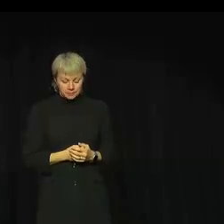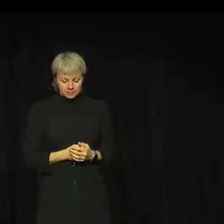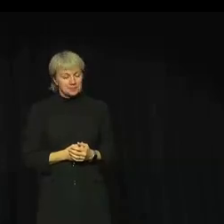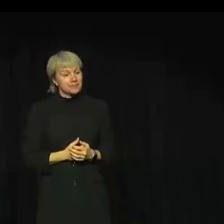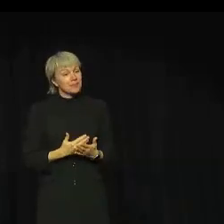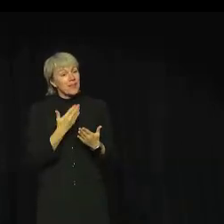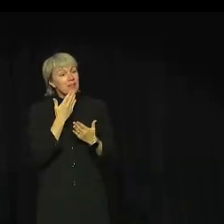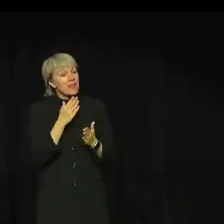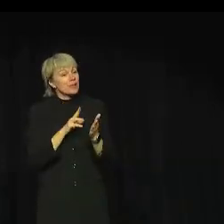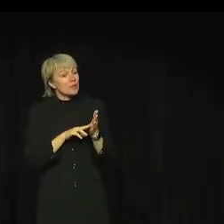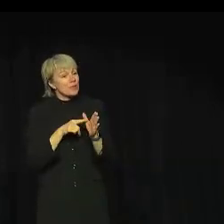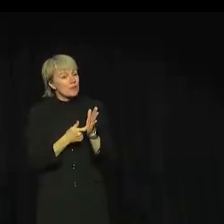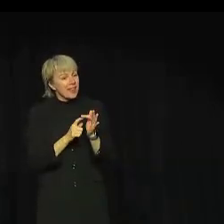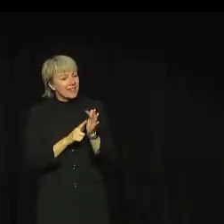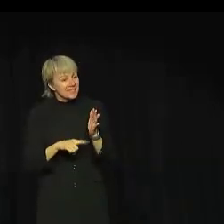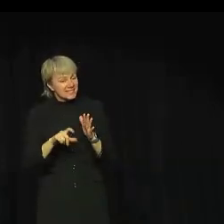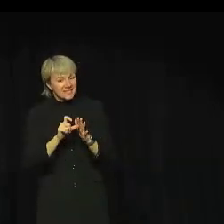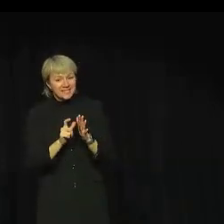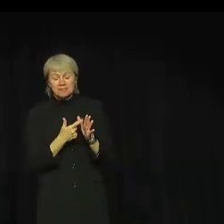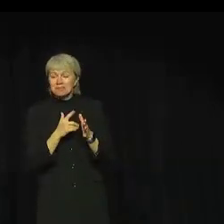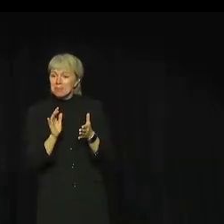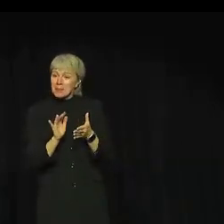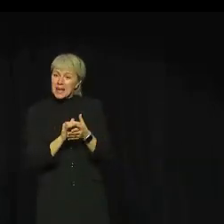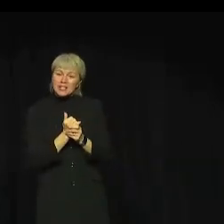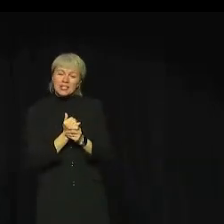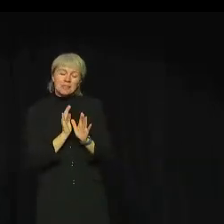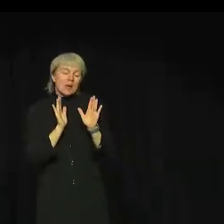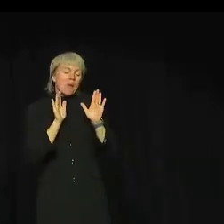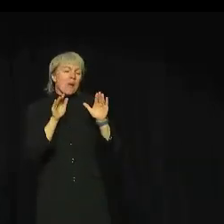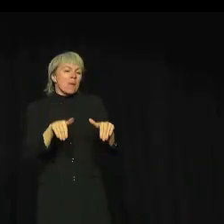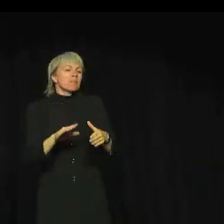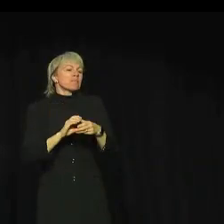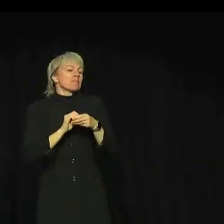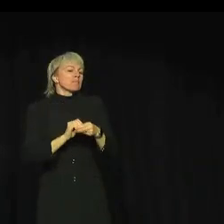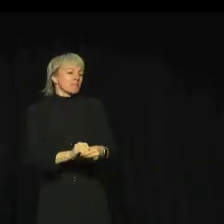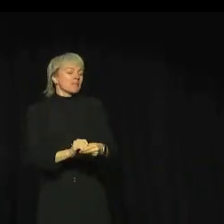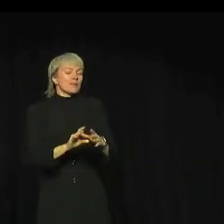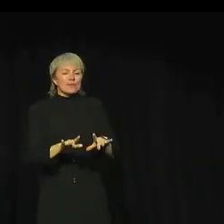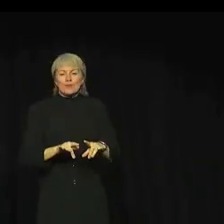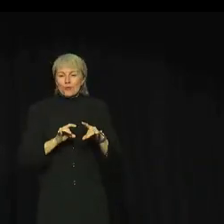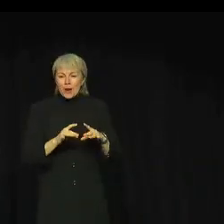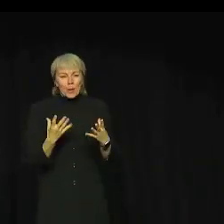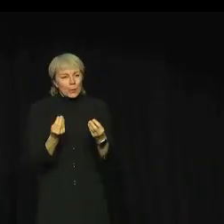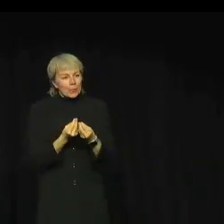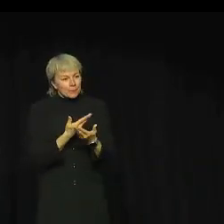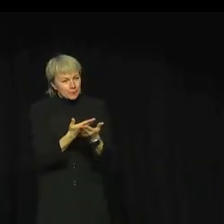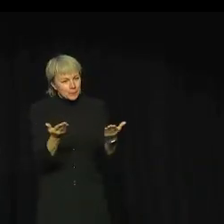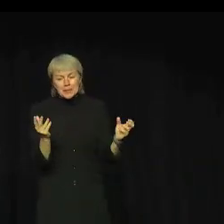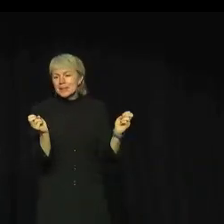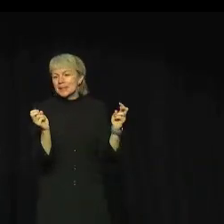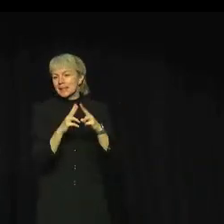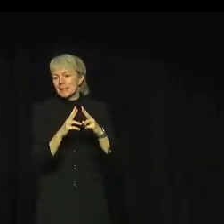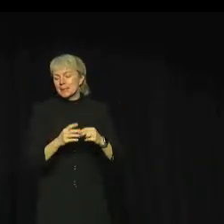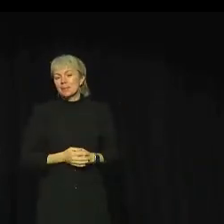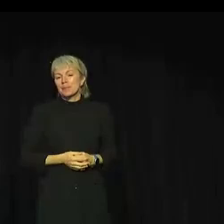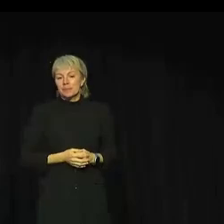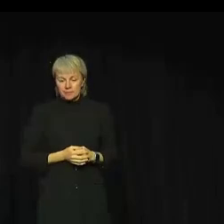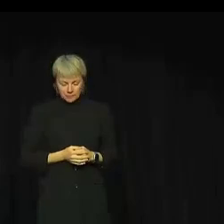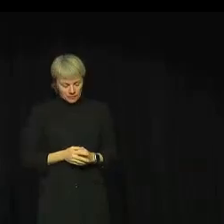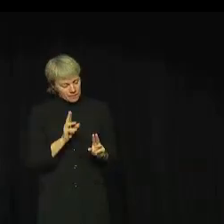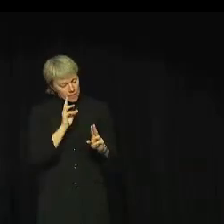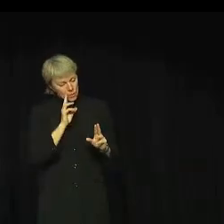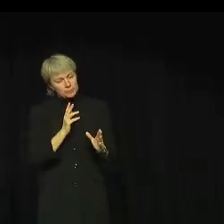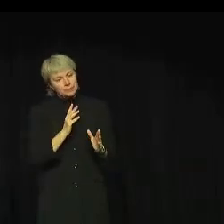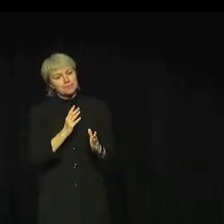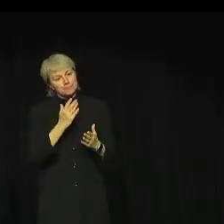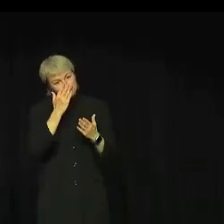Thanks, Nerelda. It is such a pleasure to be home here in Australia and with you here in Sydney. Of course, I want to pay my respects to